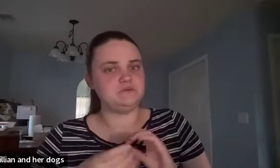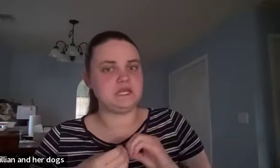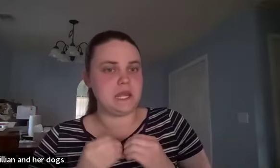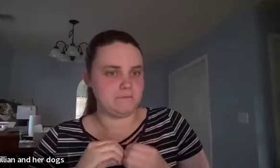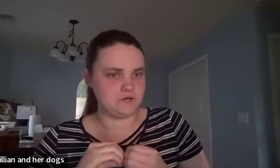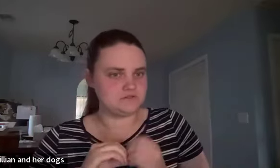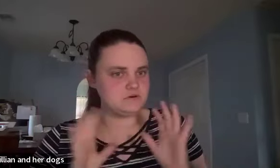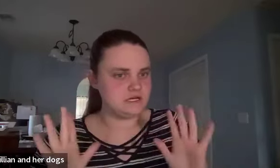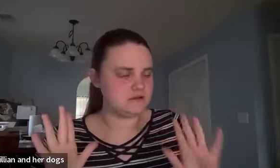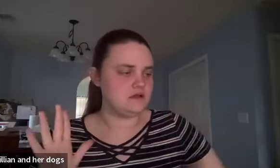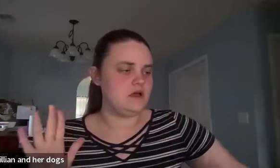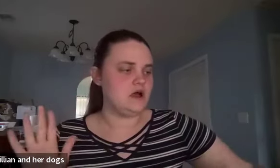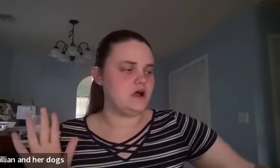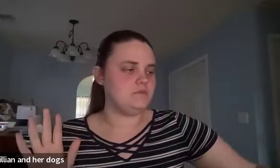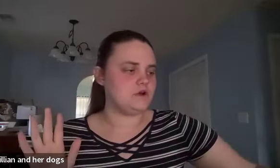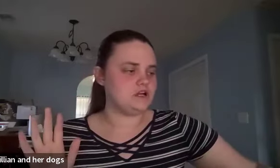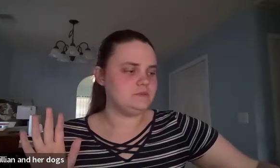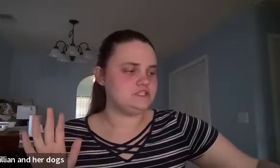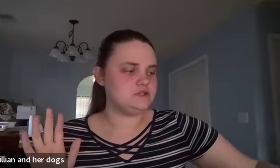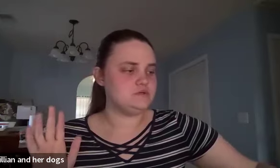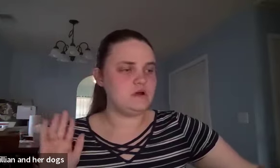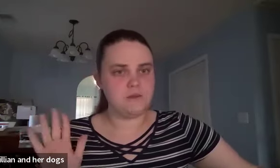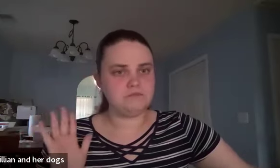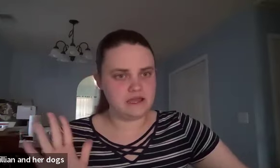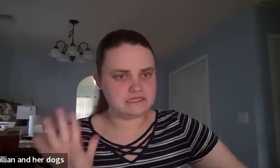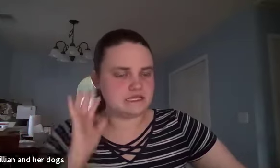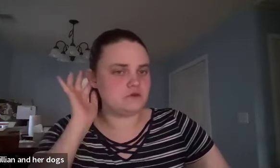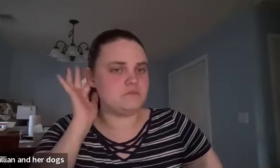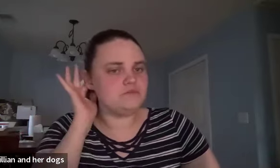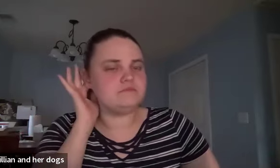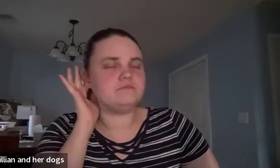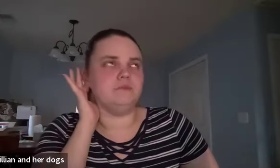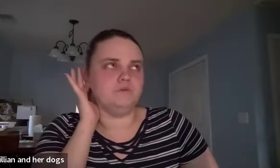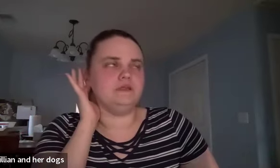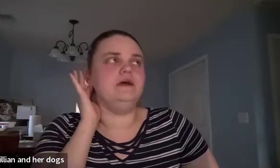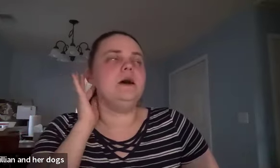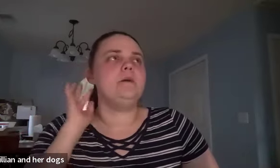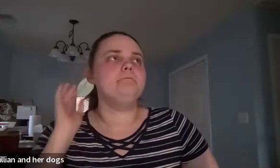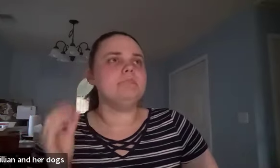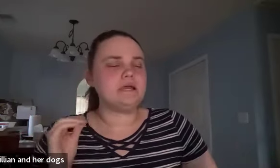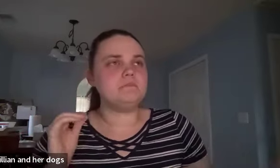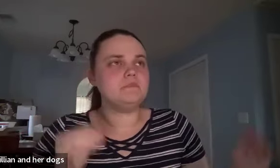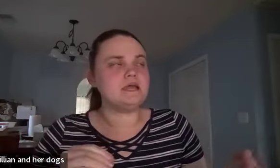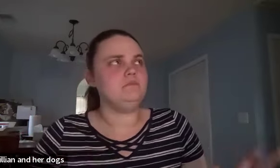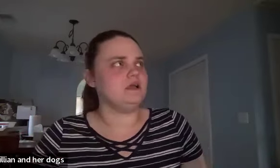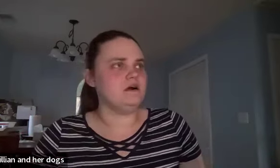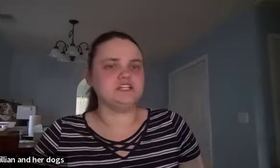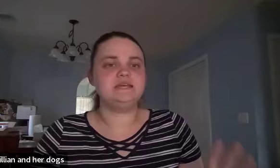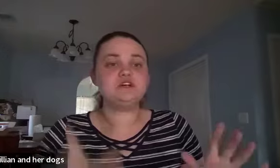with numbers real quick. They're not going to be too complex. They're only, oh my gosh, I keep trying to